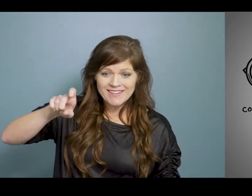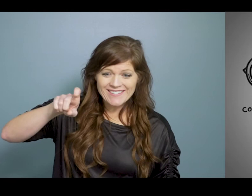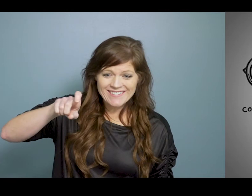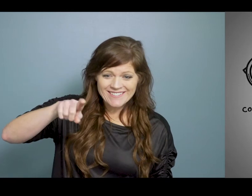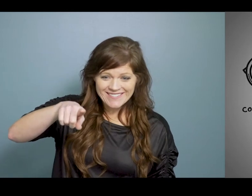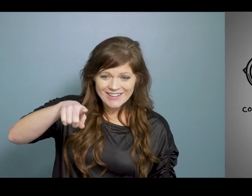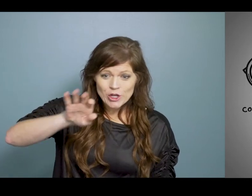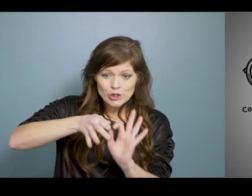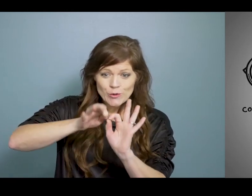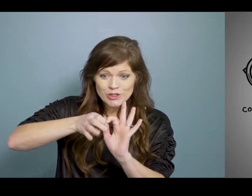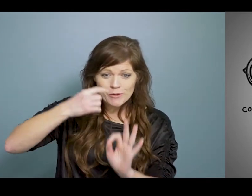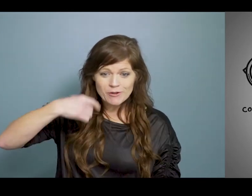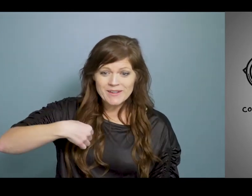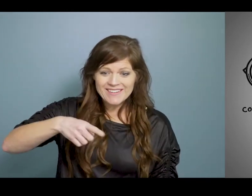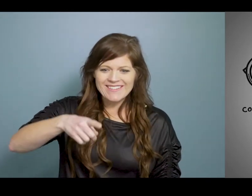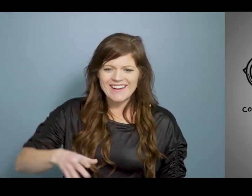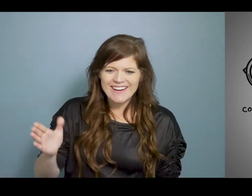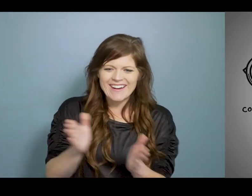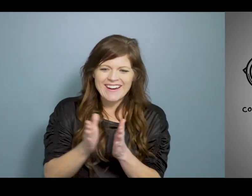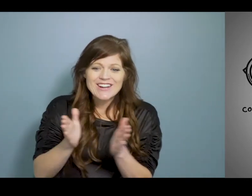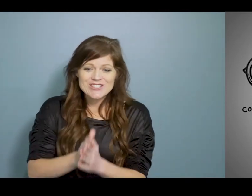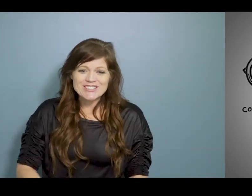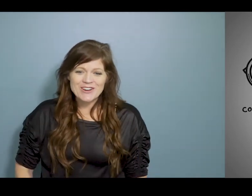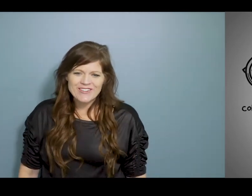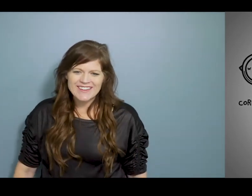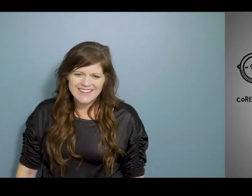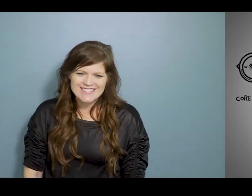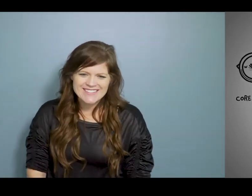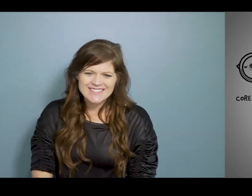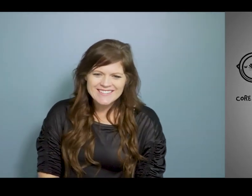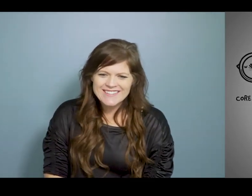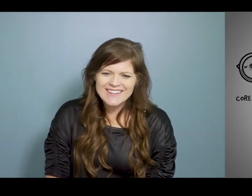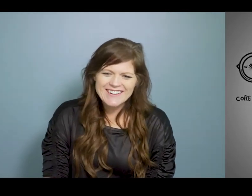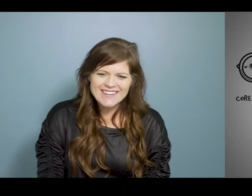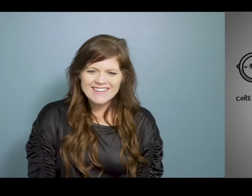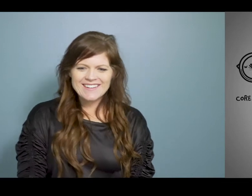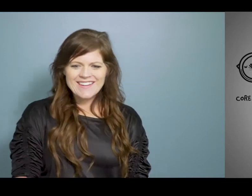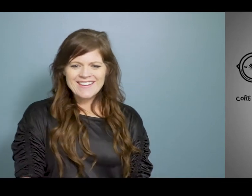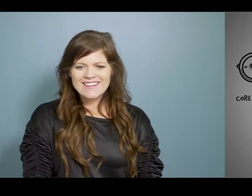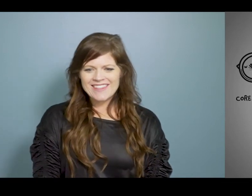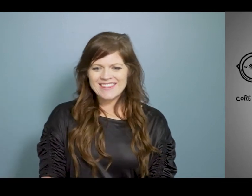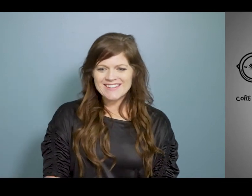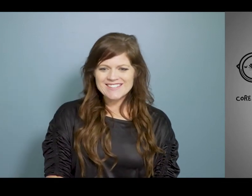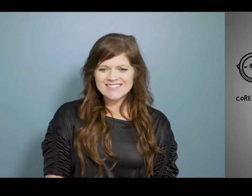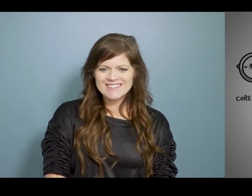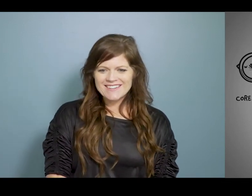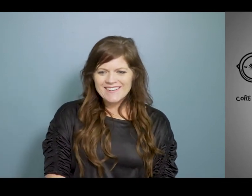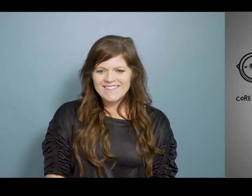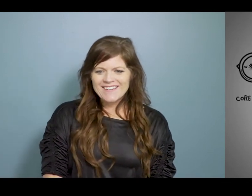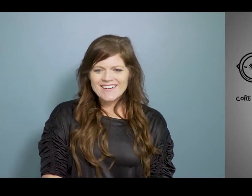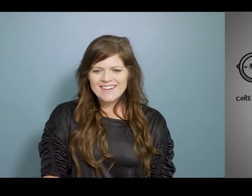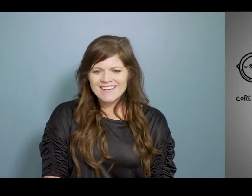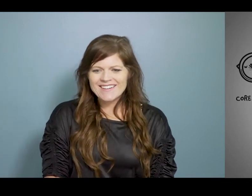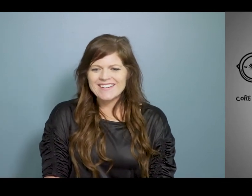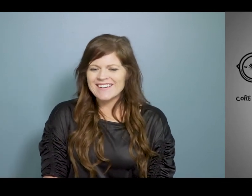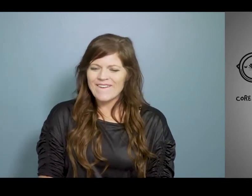this crisis. But in addition, ask yourself regularly, what can I do right now, no matter how small